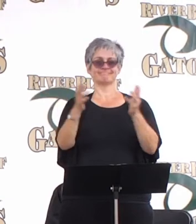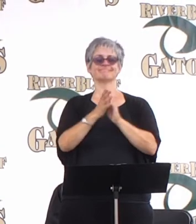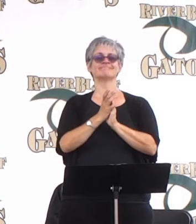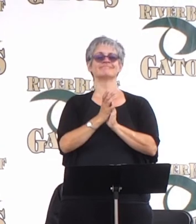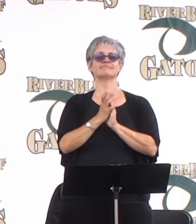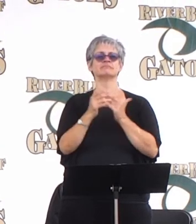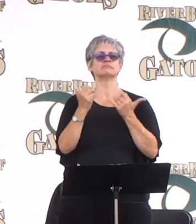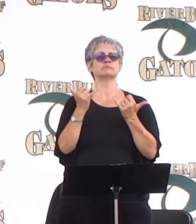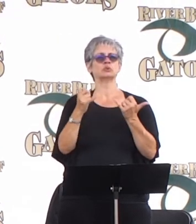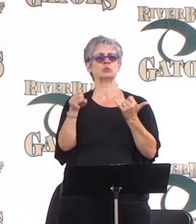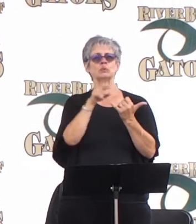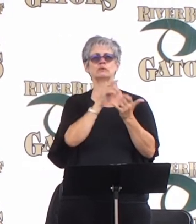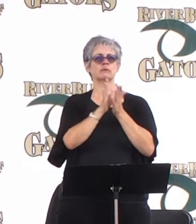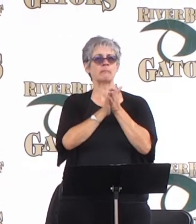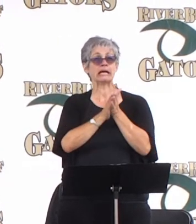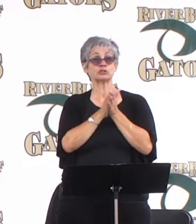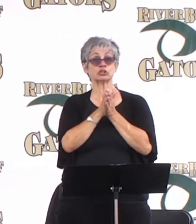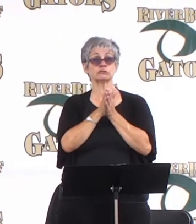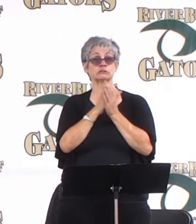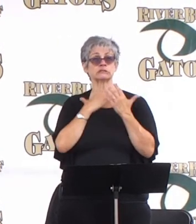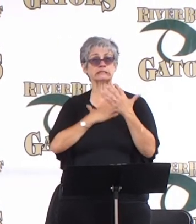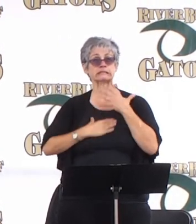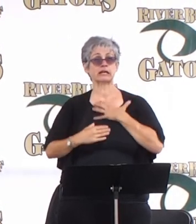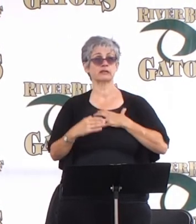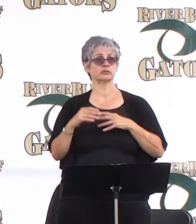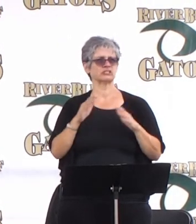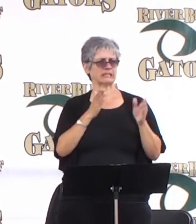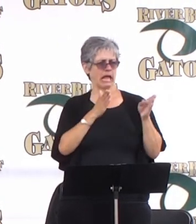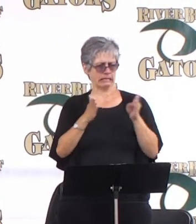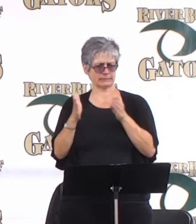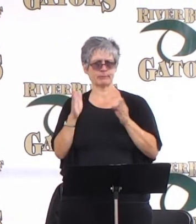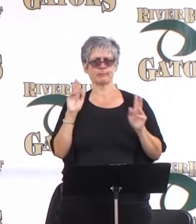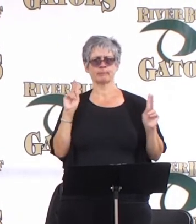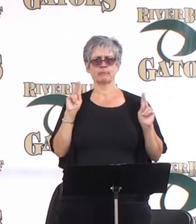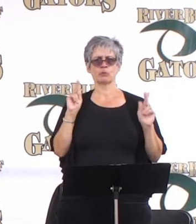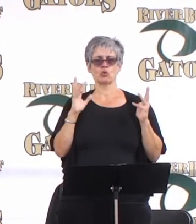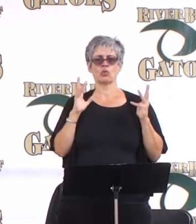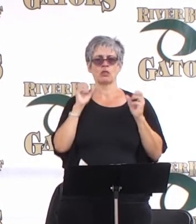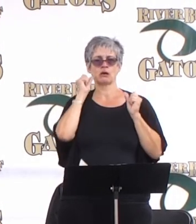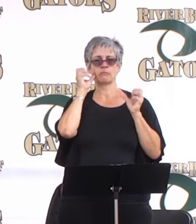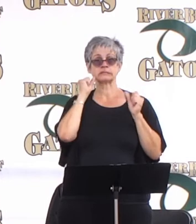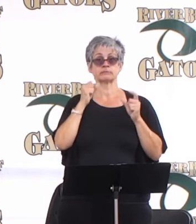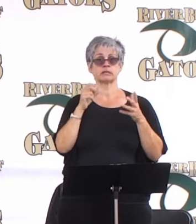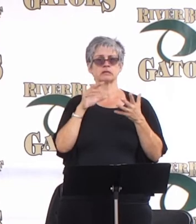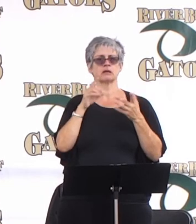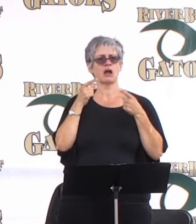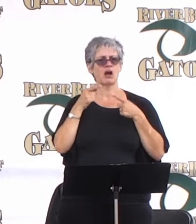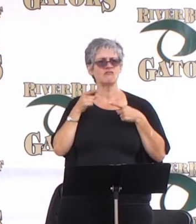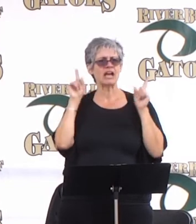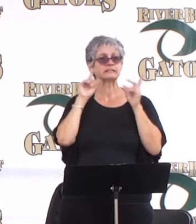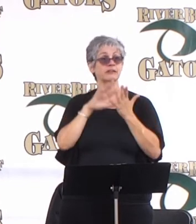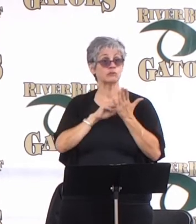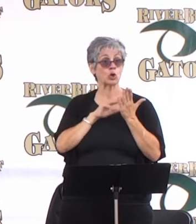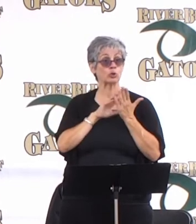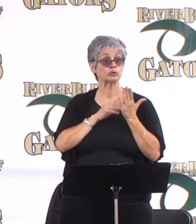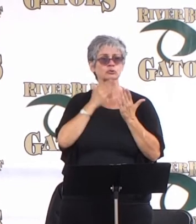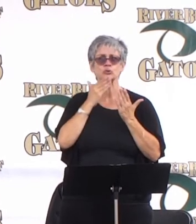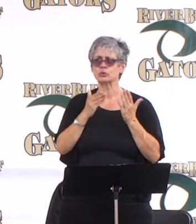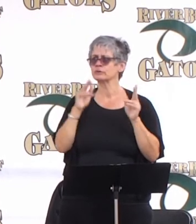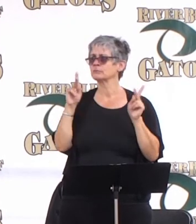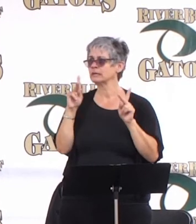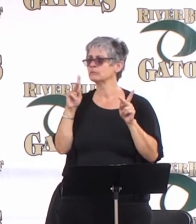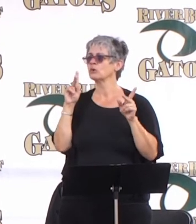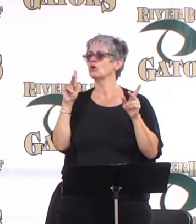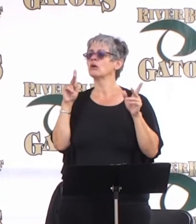your passion and desires as people amaze me. Becoming ethical people, effective learners, and individuals who will change the